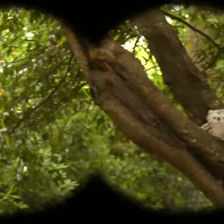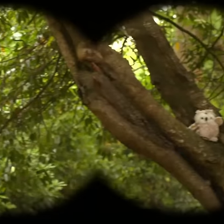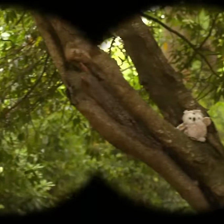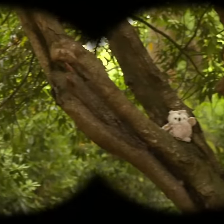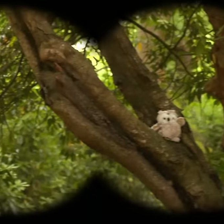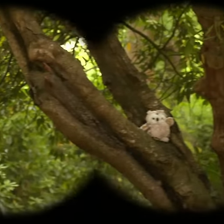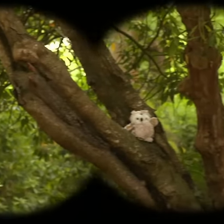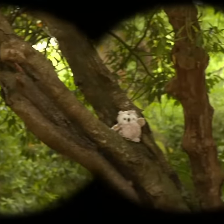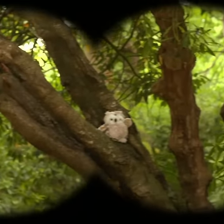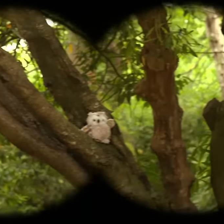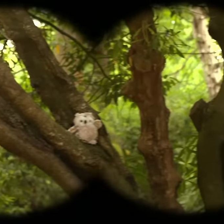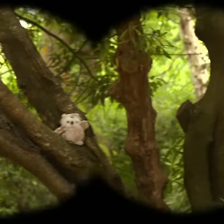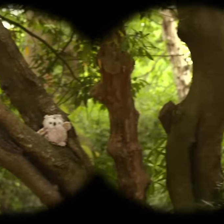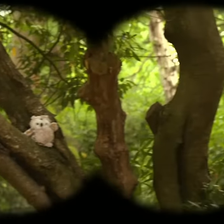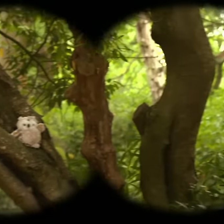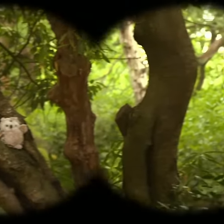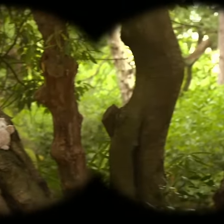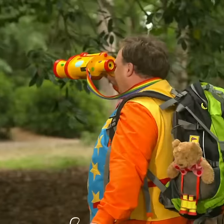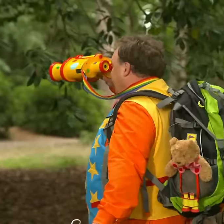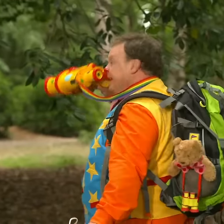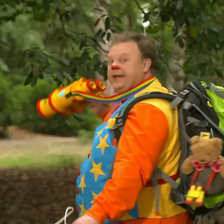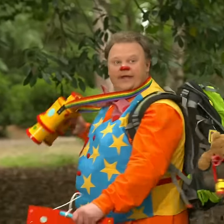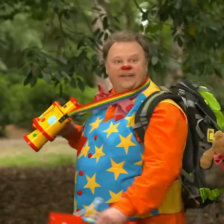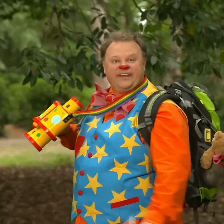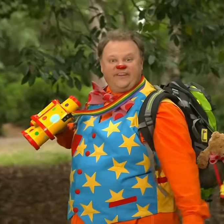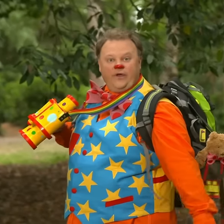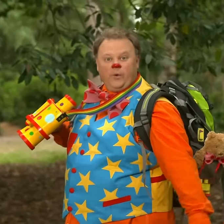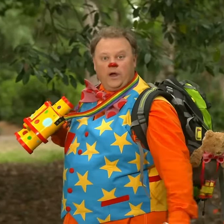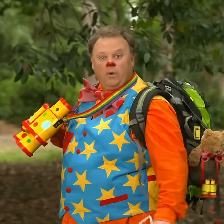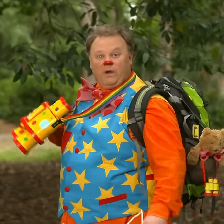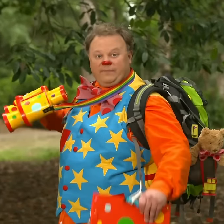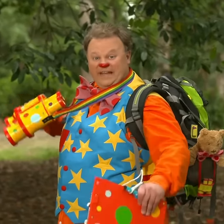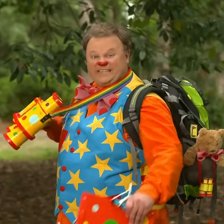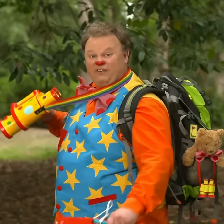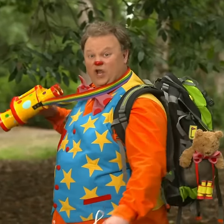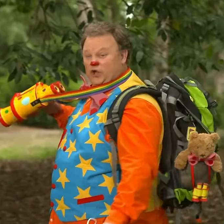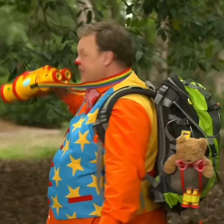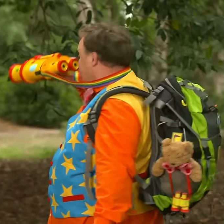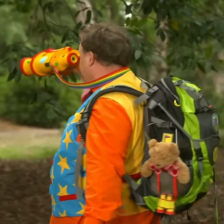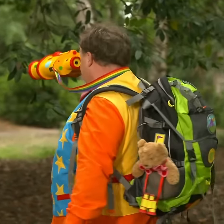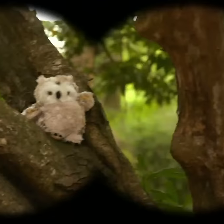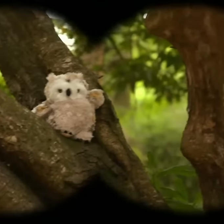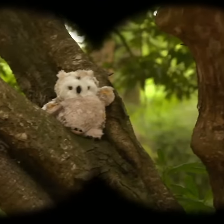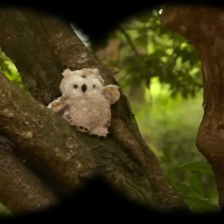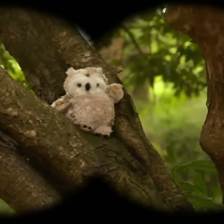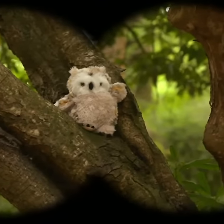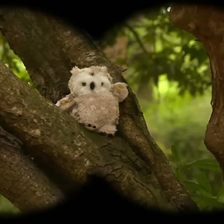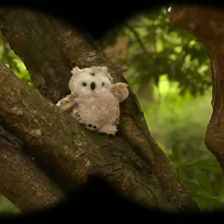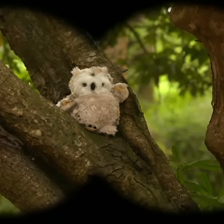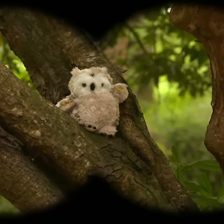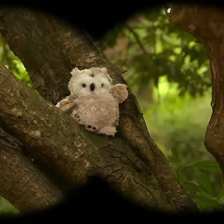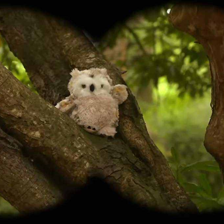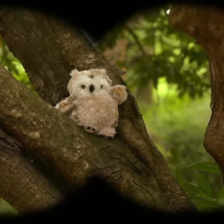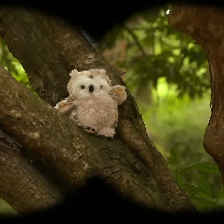I think I saw something, Mr. Tumble. Did you? What? Let's have a look. I think you're right. It's